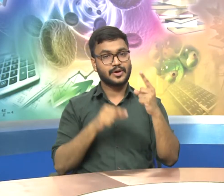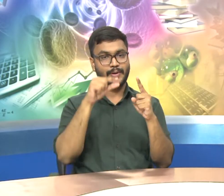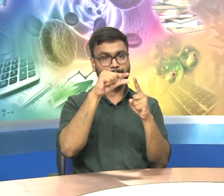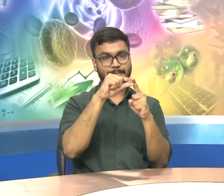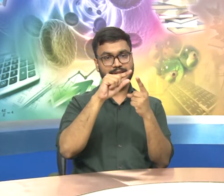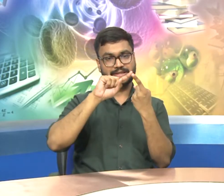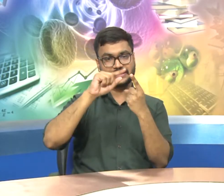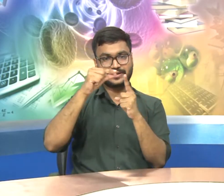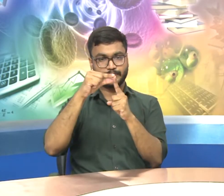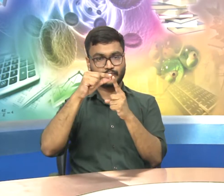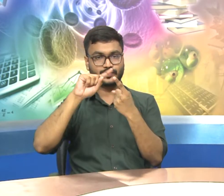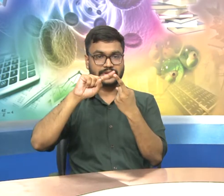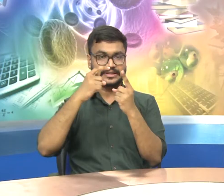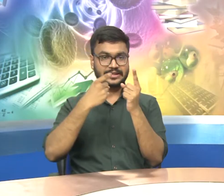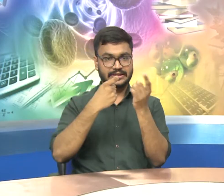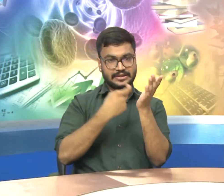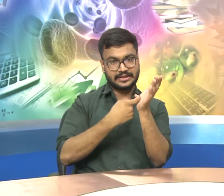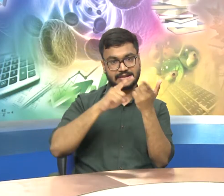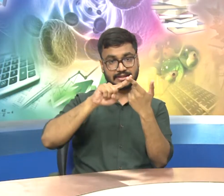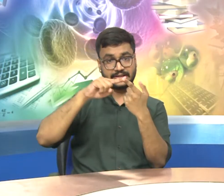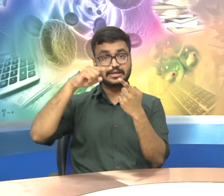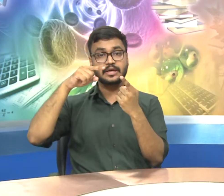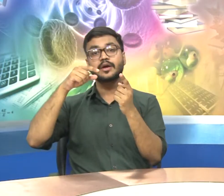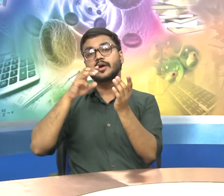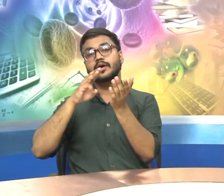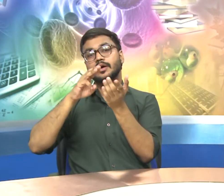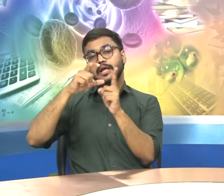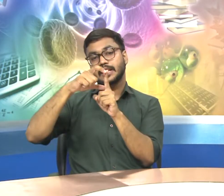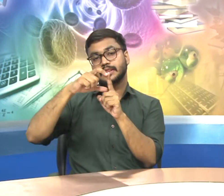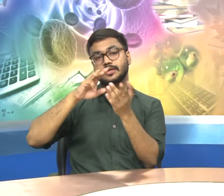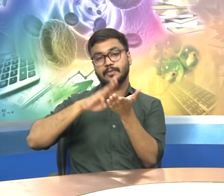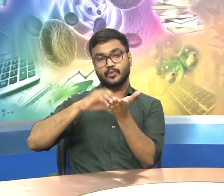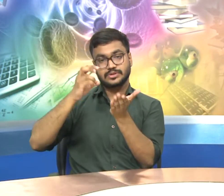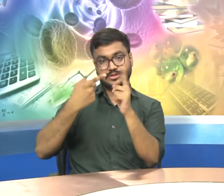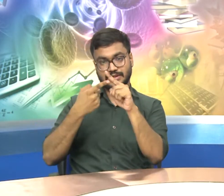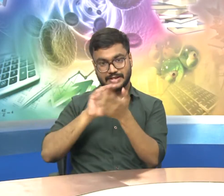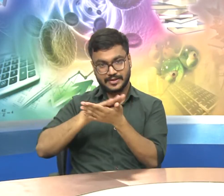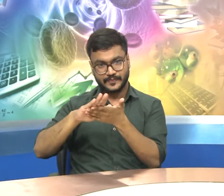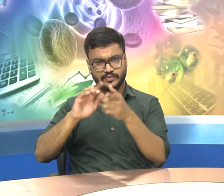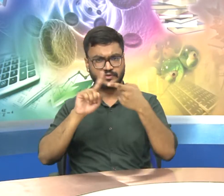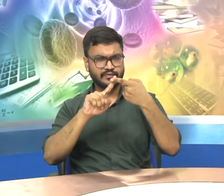And this chapter gives examples like peppered moth,